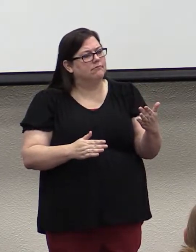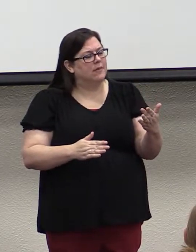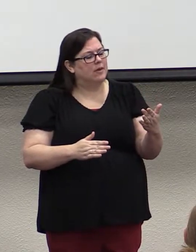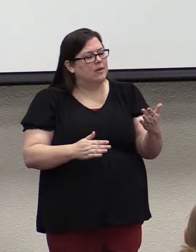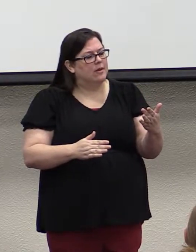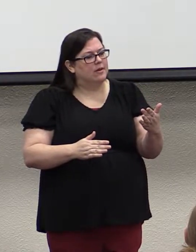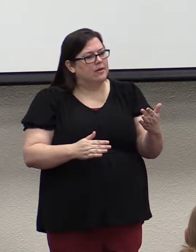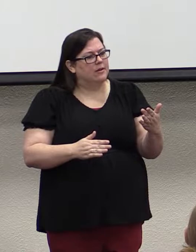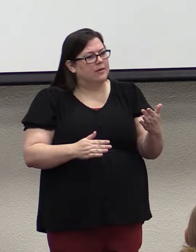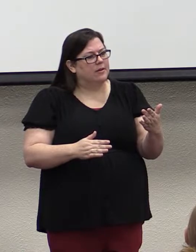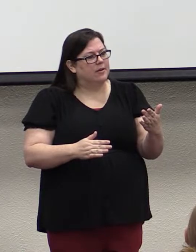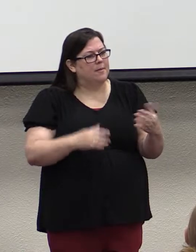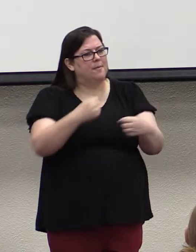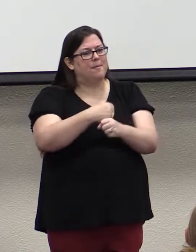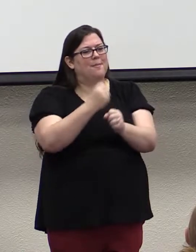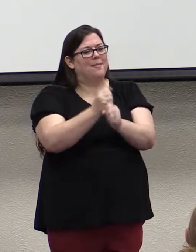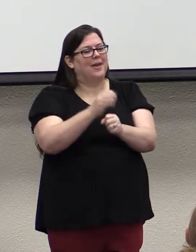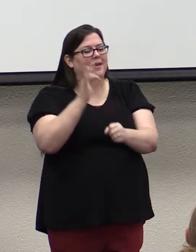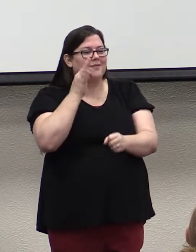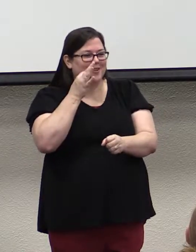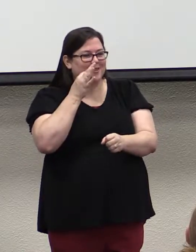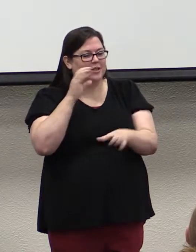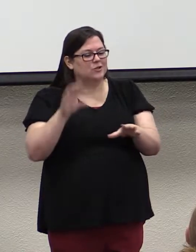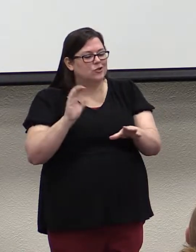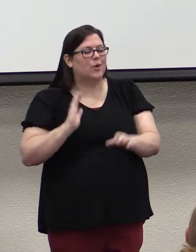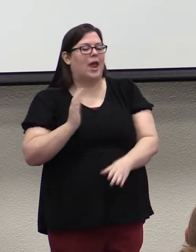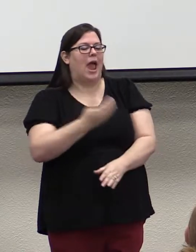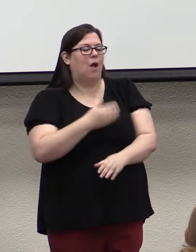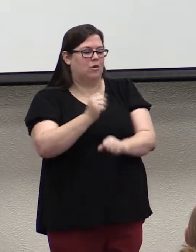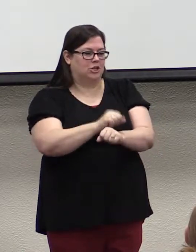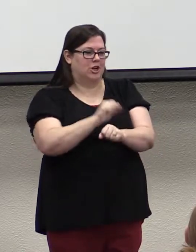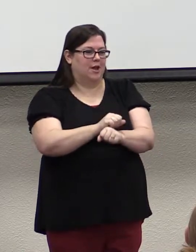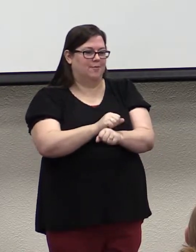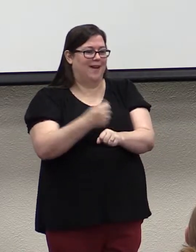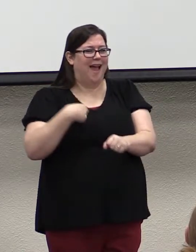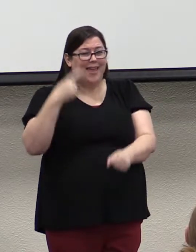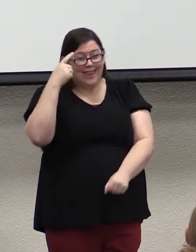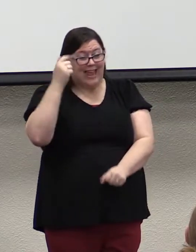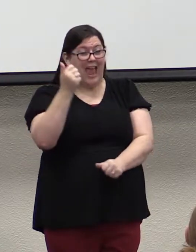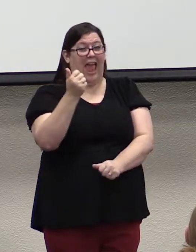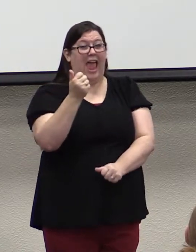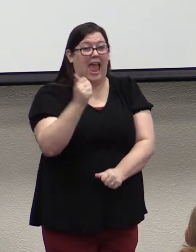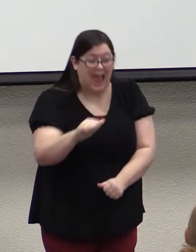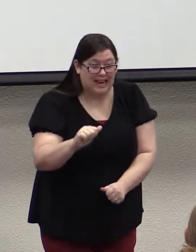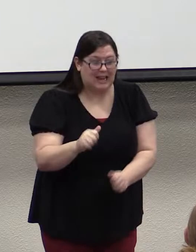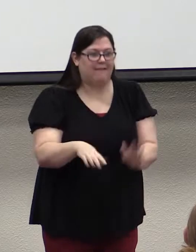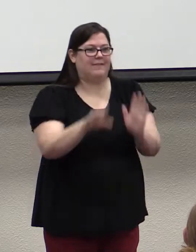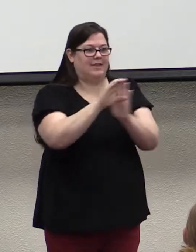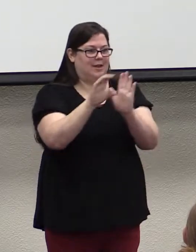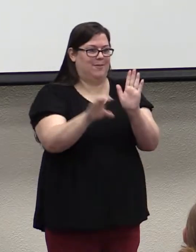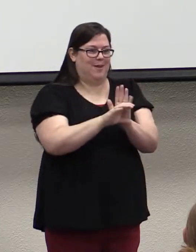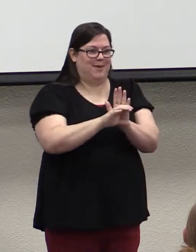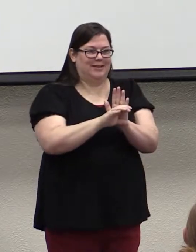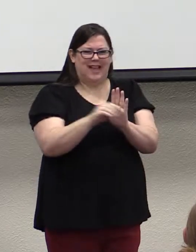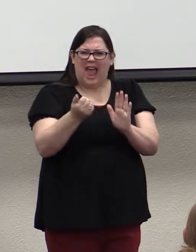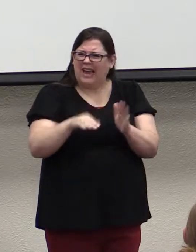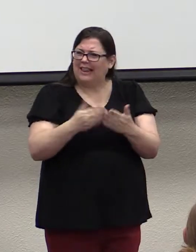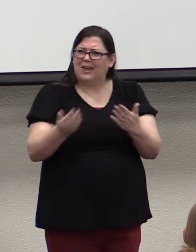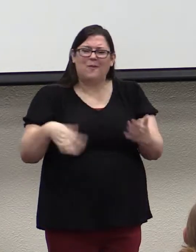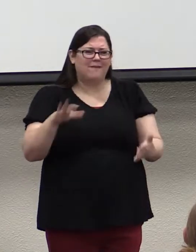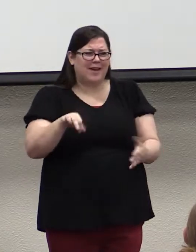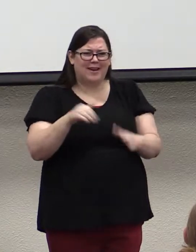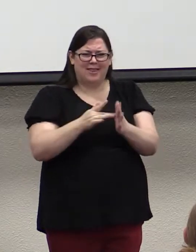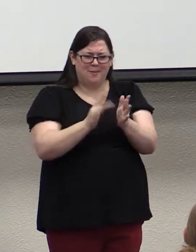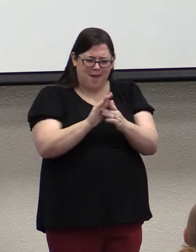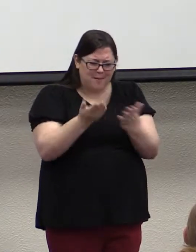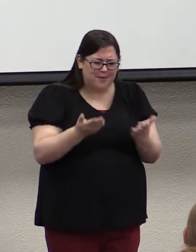Bearing fruit is doing our job. So I think any of the commandments or anything that we find in the Bible that says